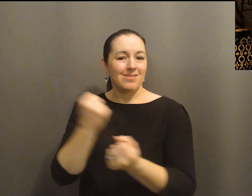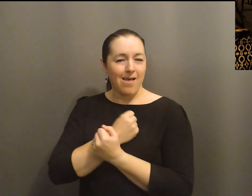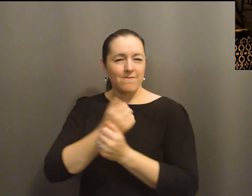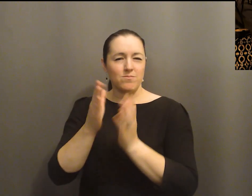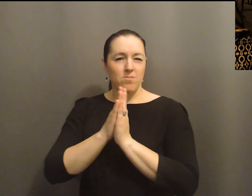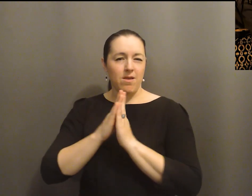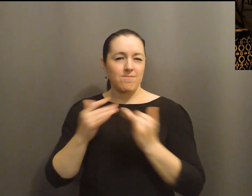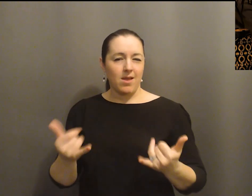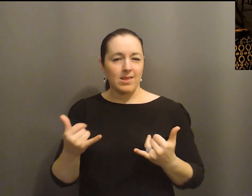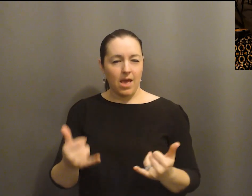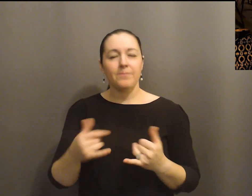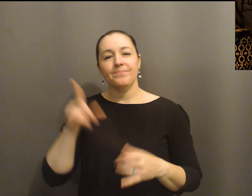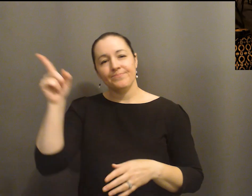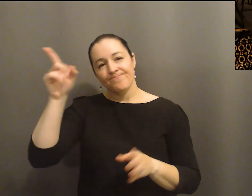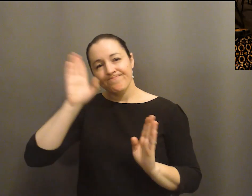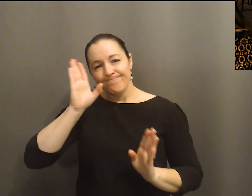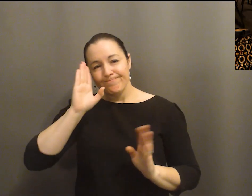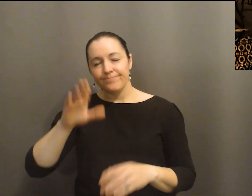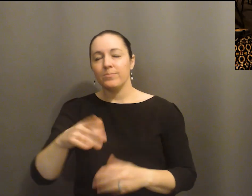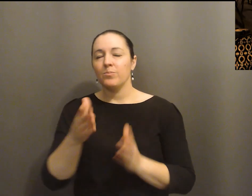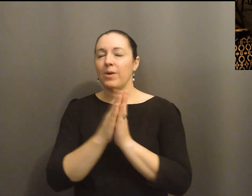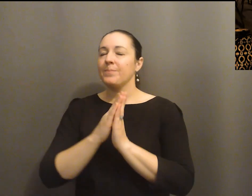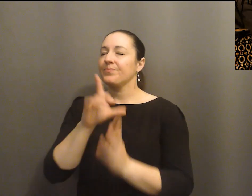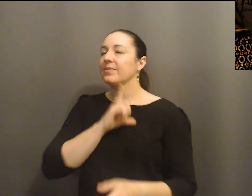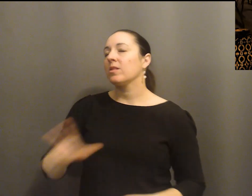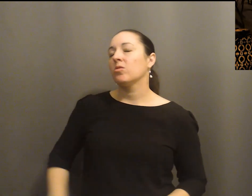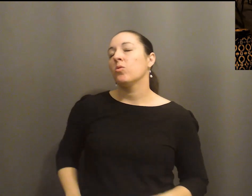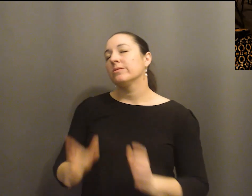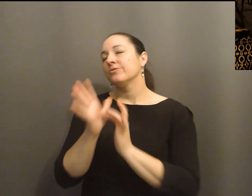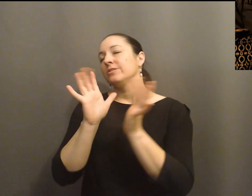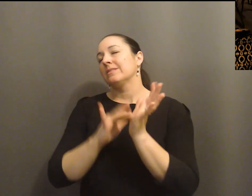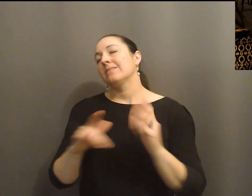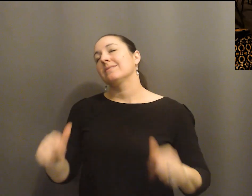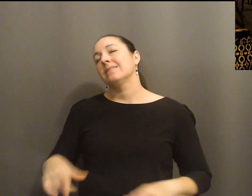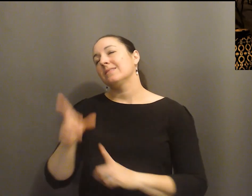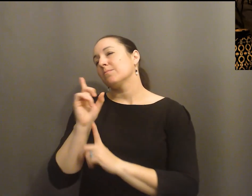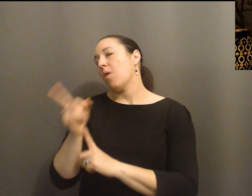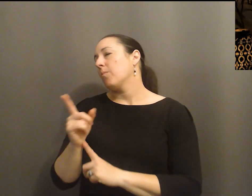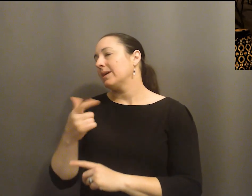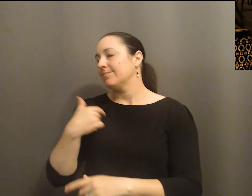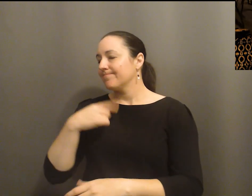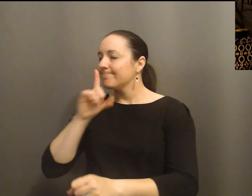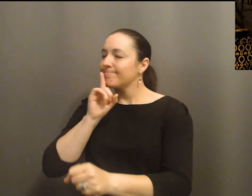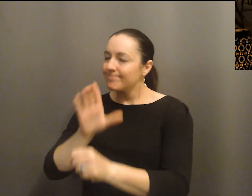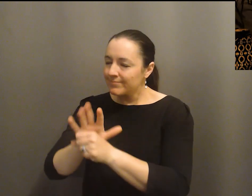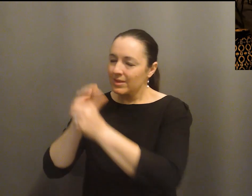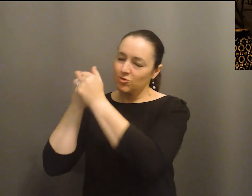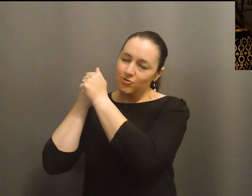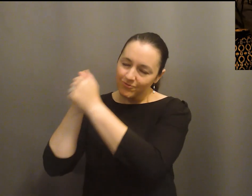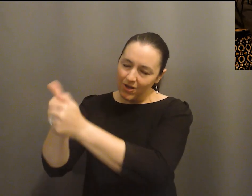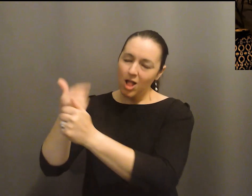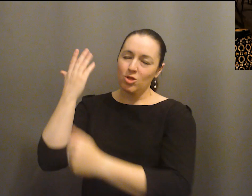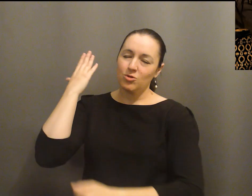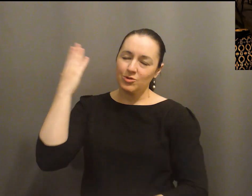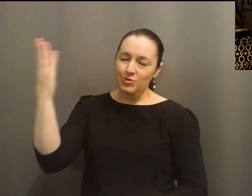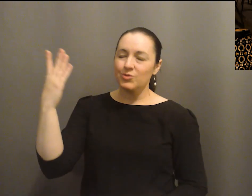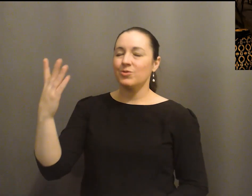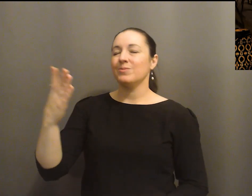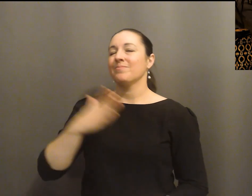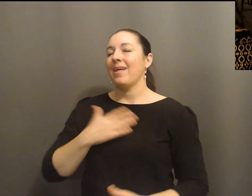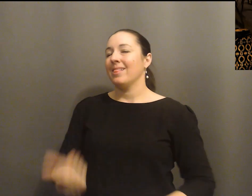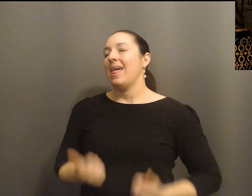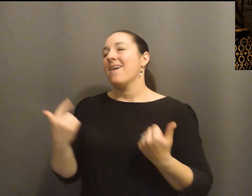heart With me right now He is listening to you Pray this Lord Jesus In this moment I commit my life To follow you I trust you